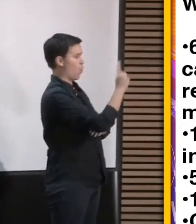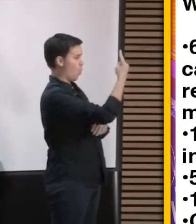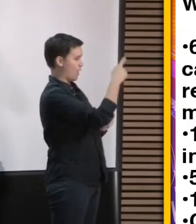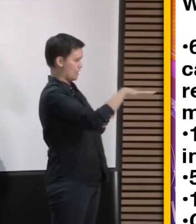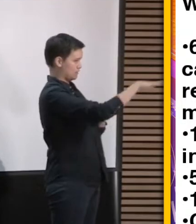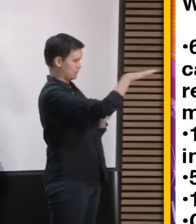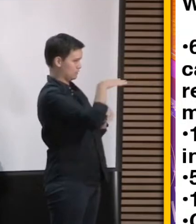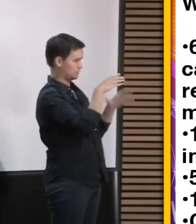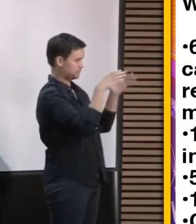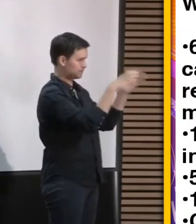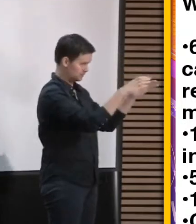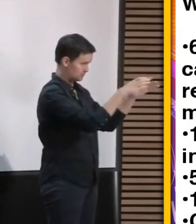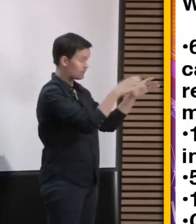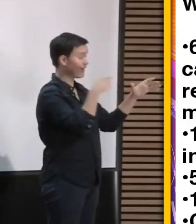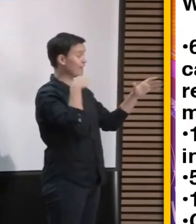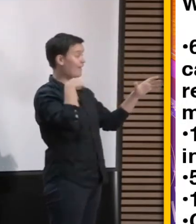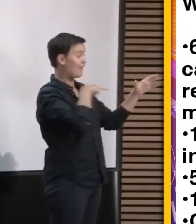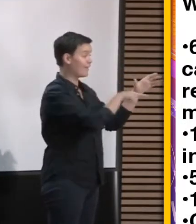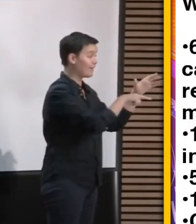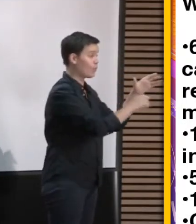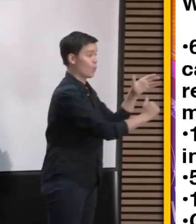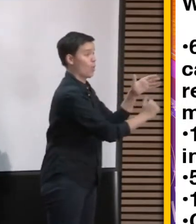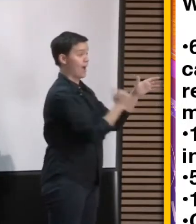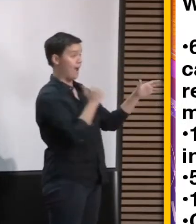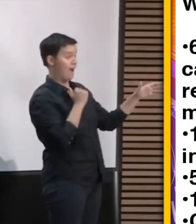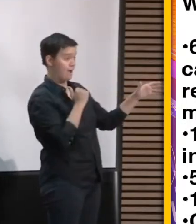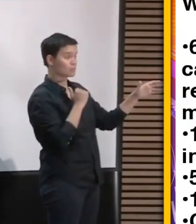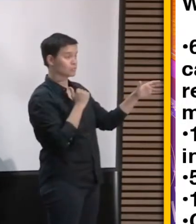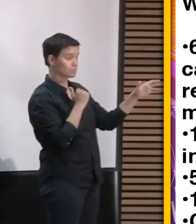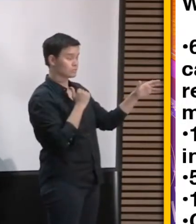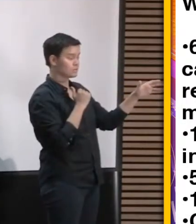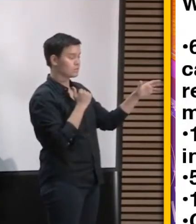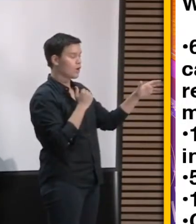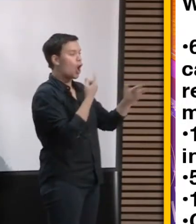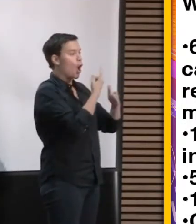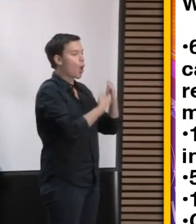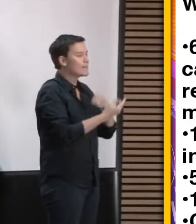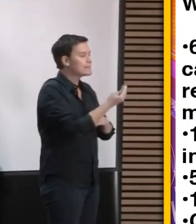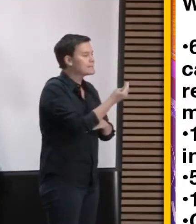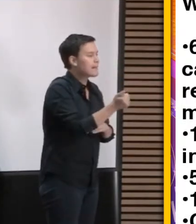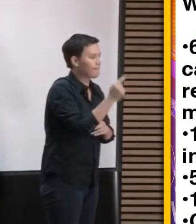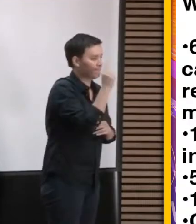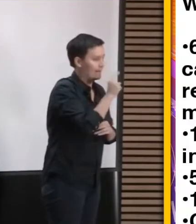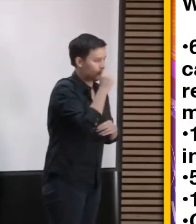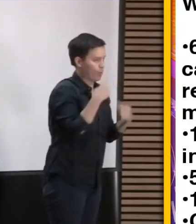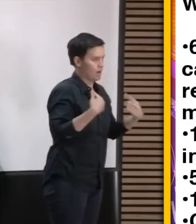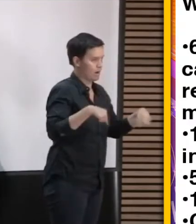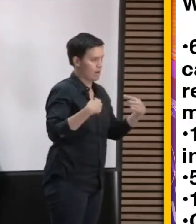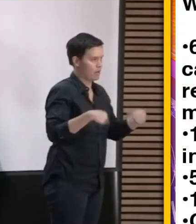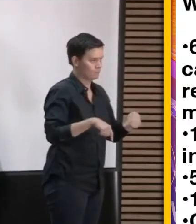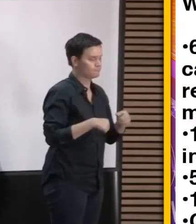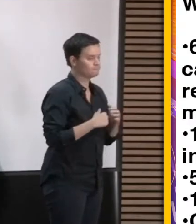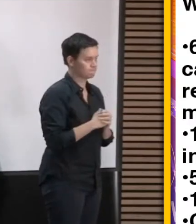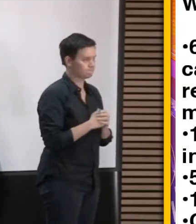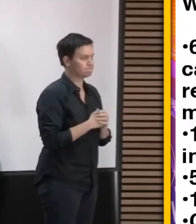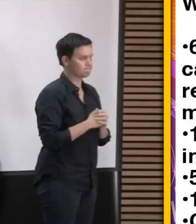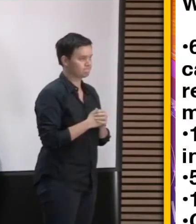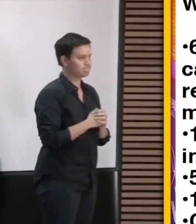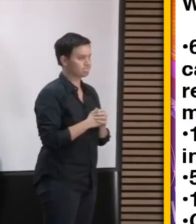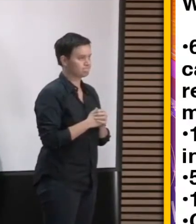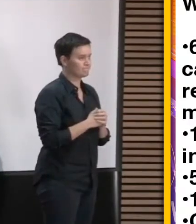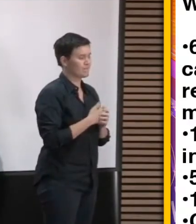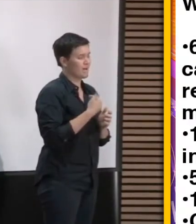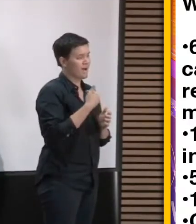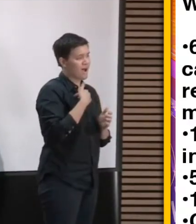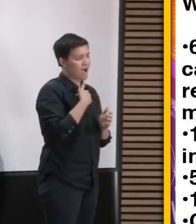2 or in either direction is not permitted. Some people may leave alert level 3 after consideration for specific exemptions. I